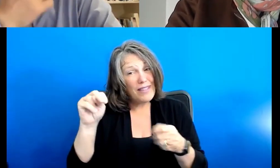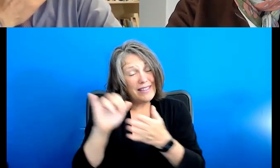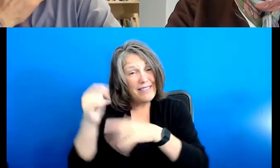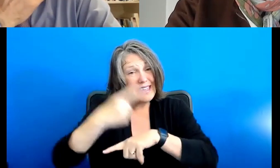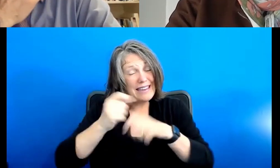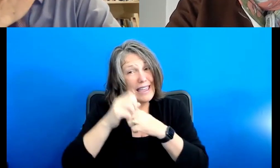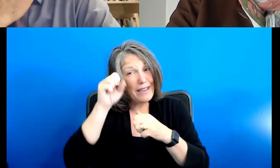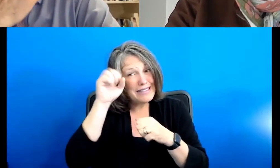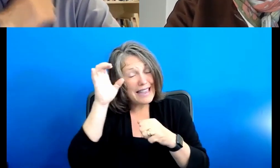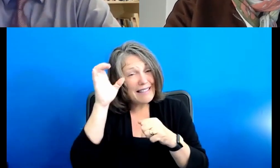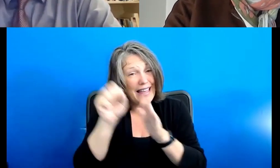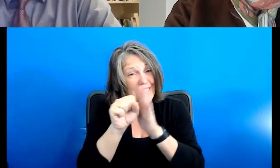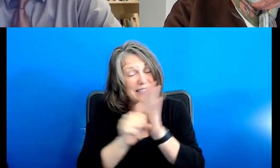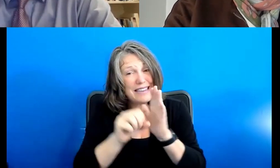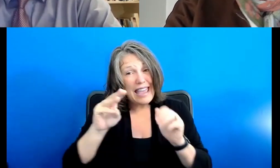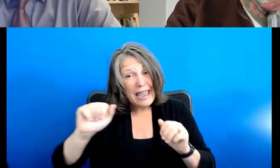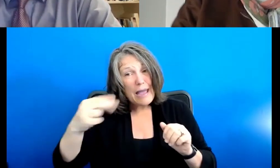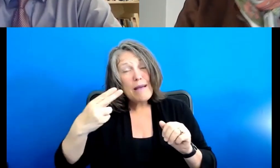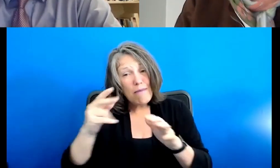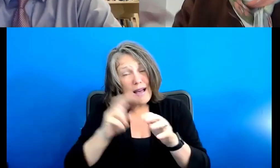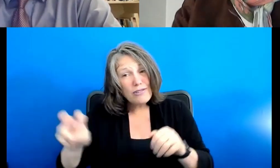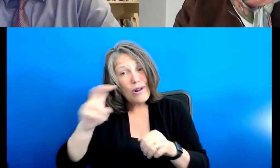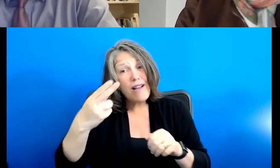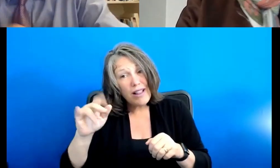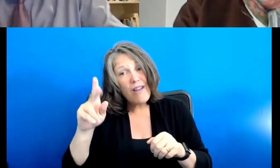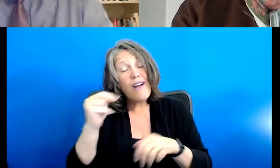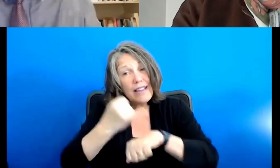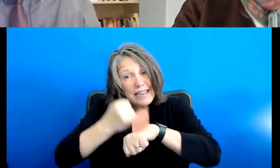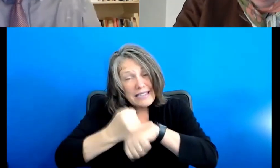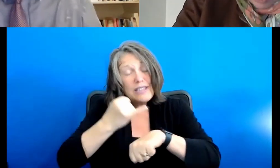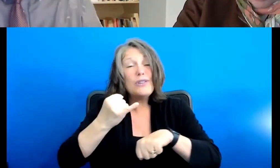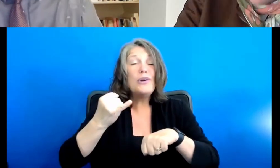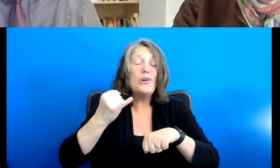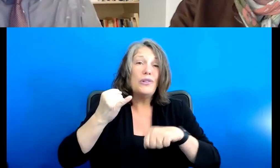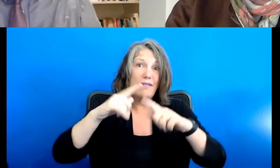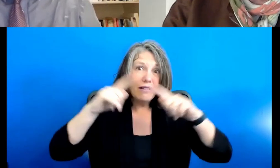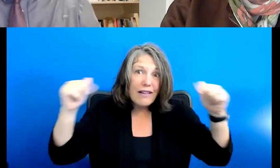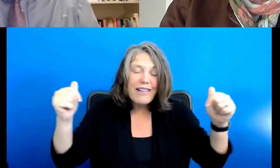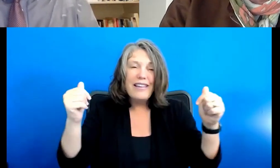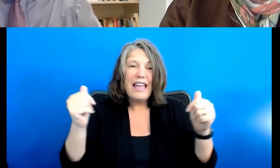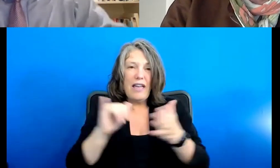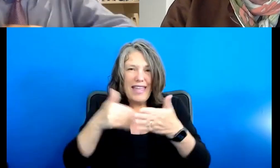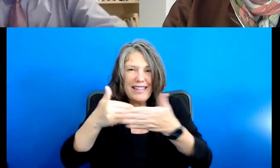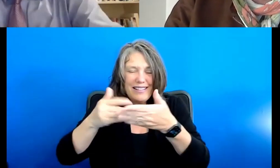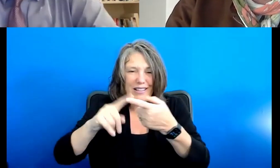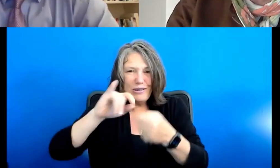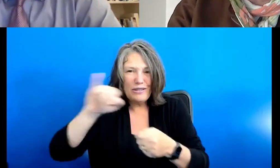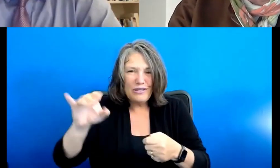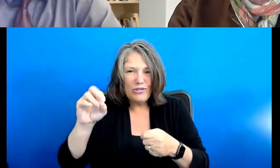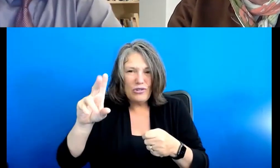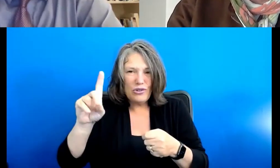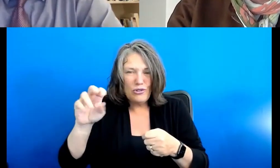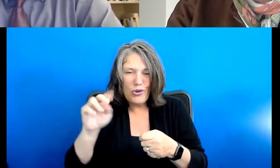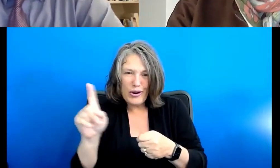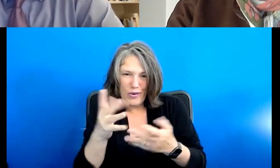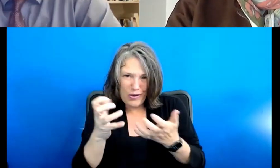State, World Enabled, Moz Travels, Harkin Institute. A number of us have come together, and that's close to Jordan, where you said you wanted to visit, do a